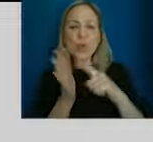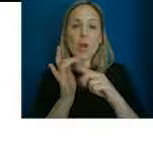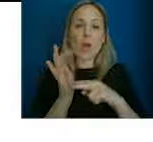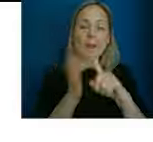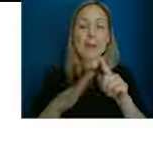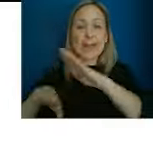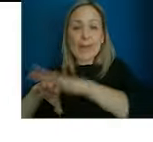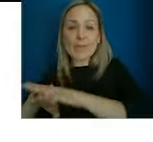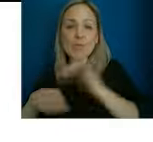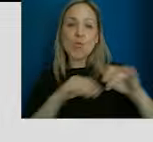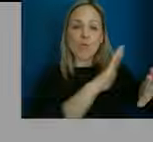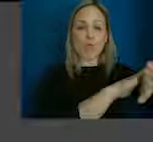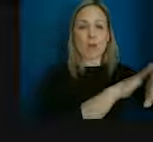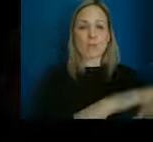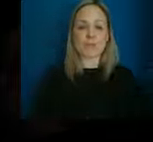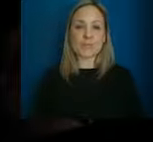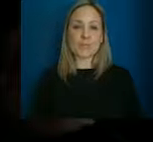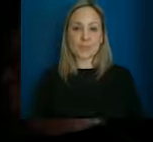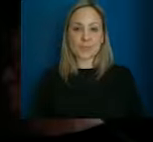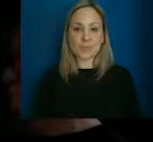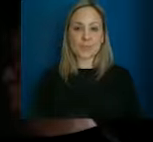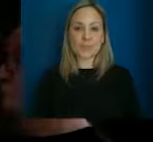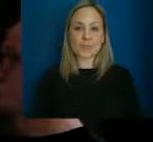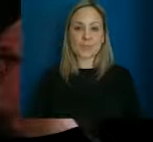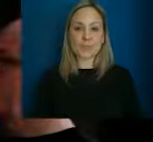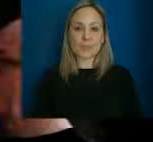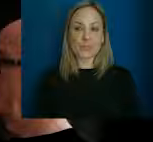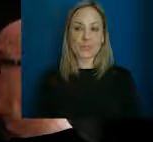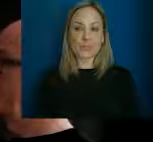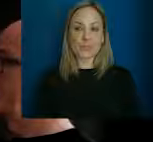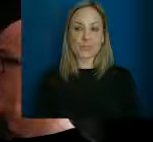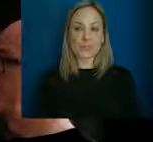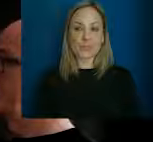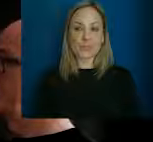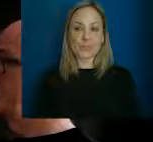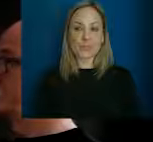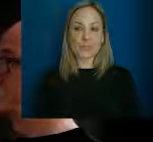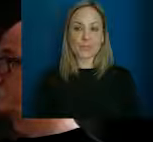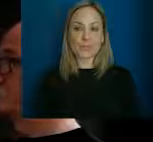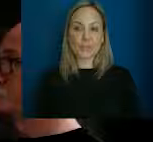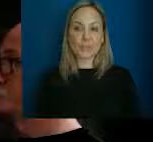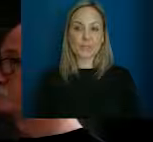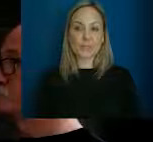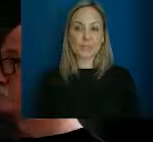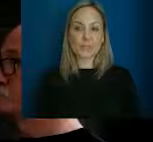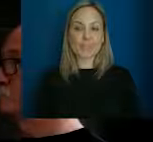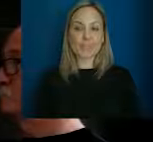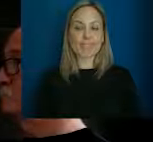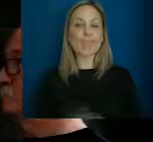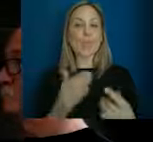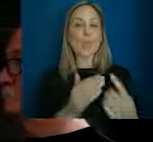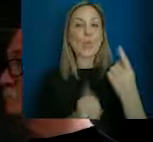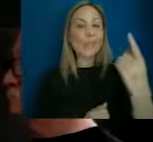For independent travel skills, there are haptic symbols we can use. The first is for upper body protection.